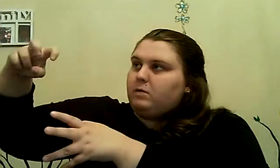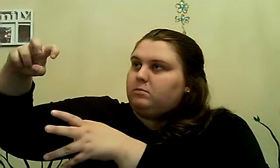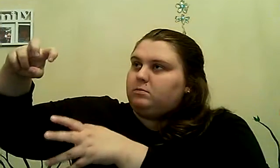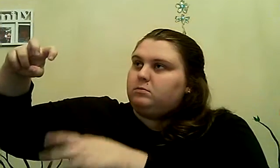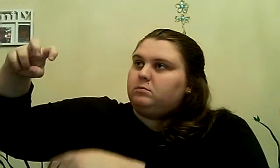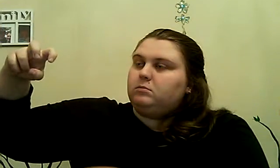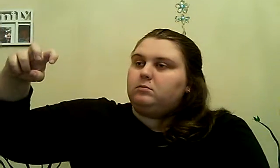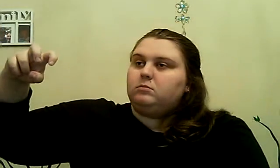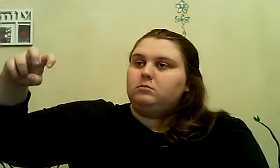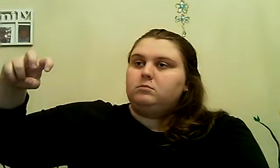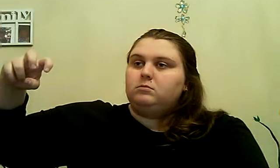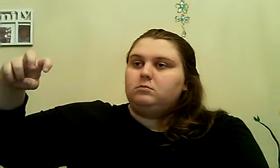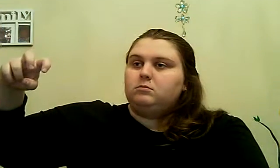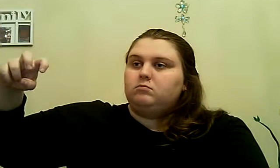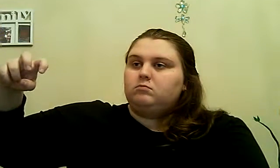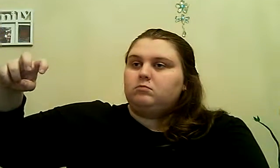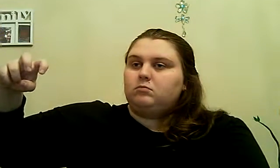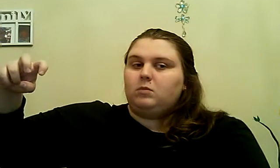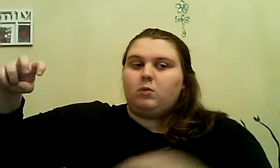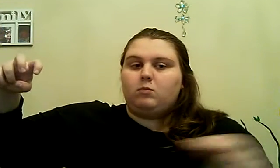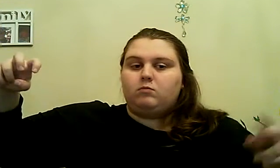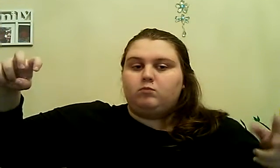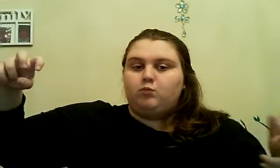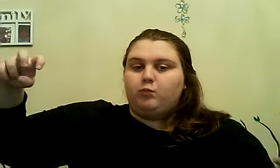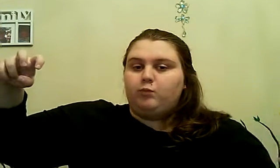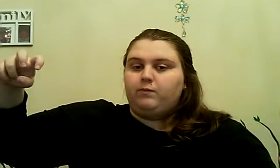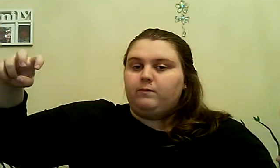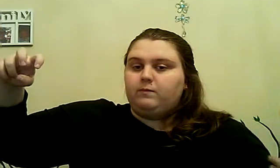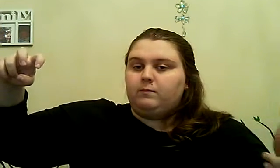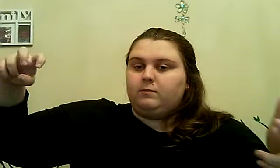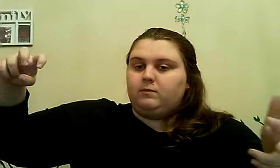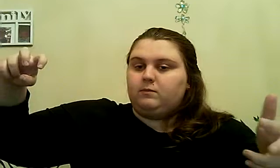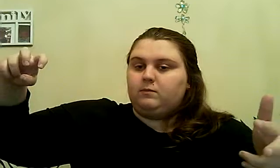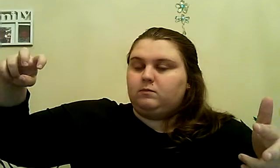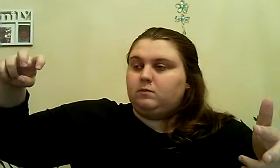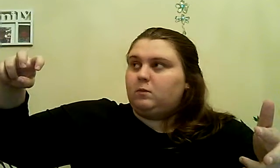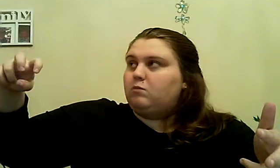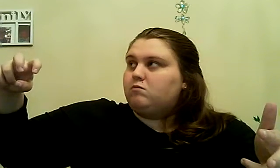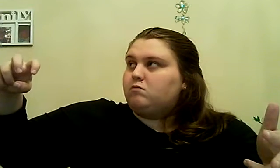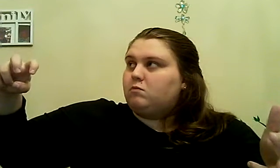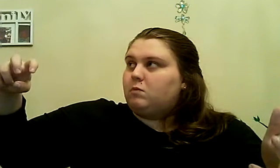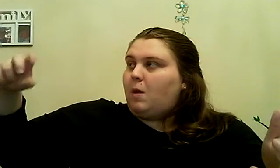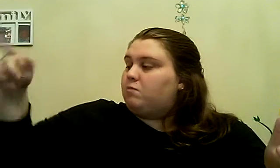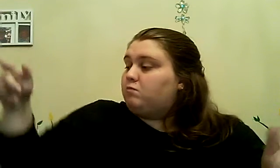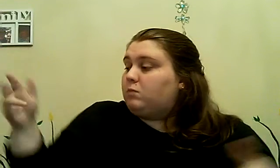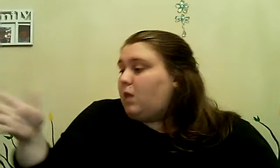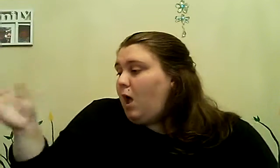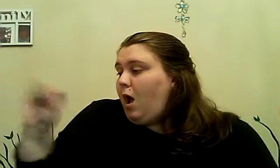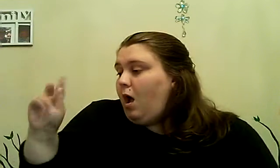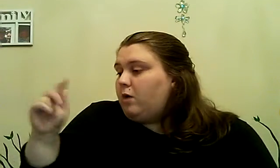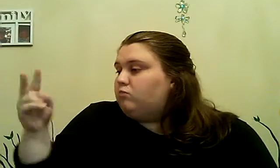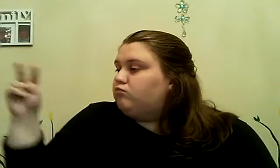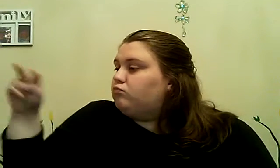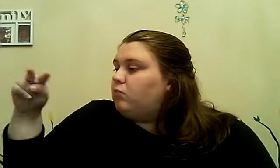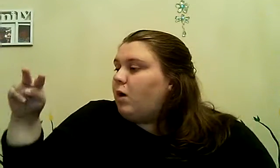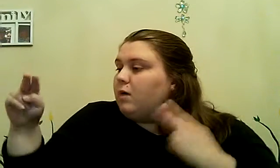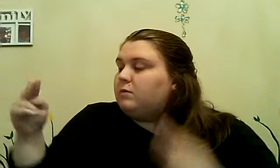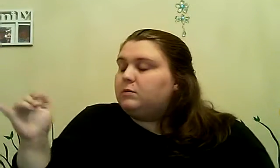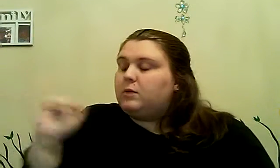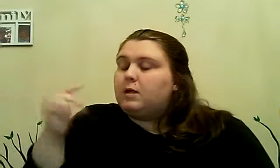sat and just kind of, it was like they were just watching, and if they had, the will to do, they were saying, have a good